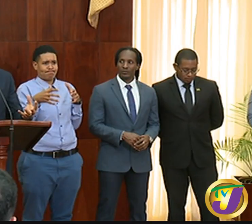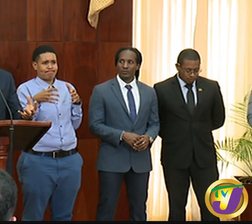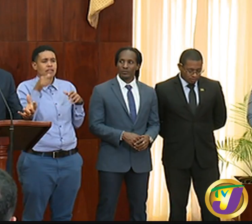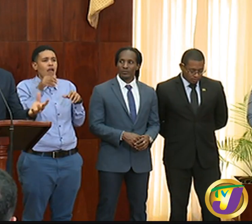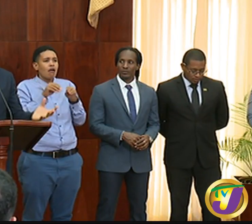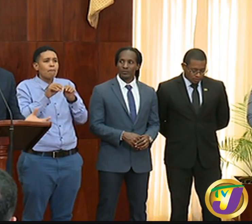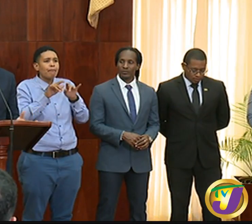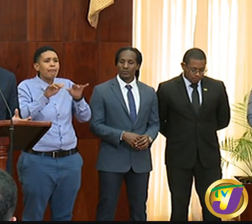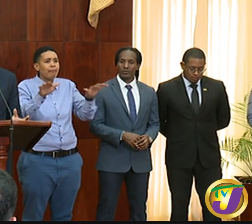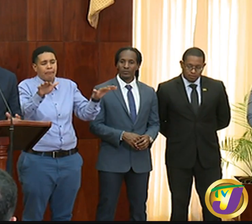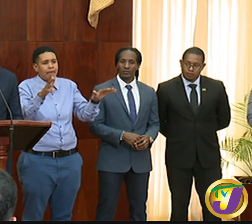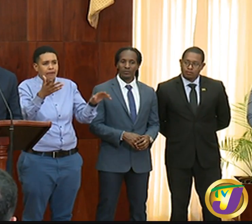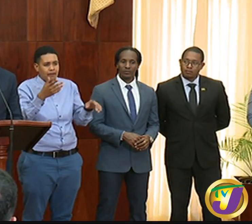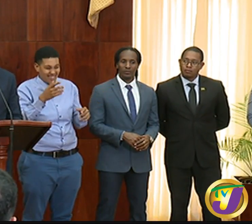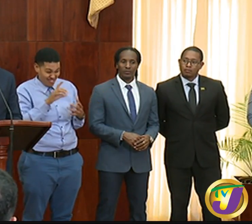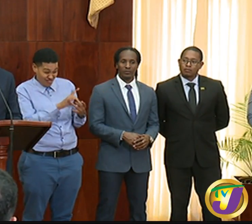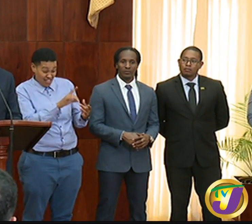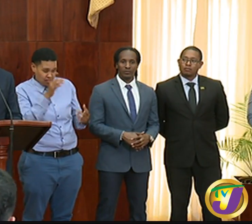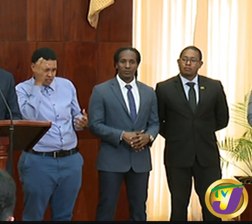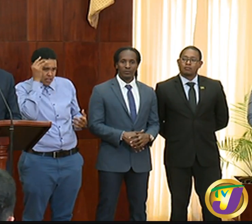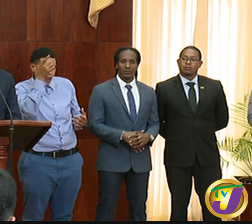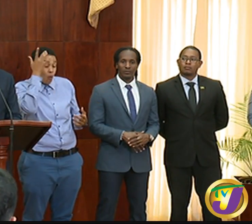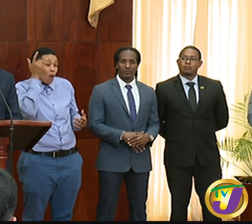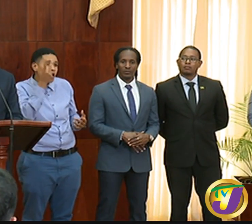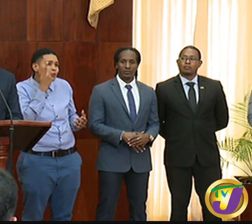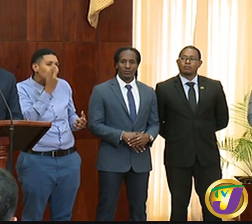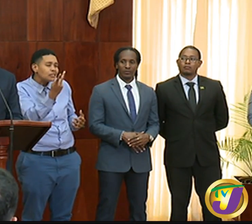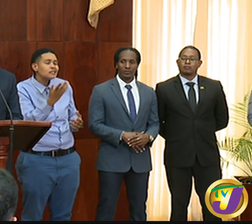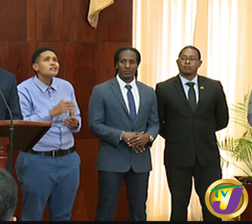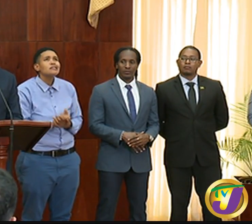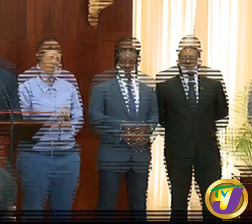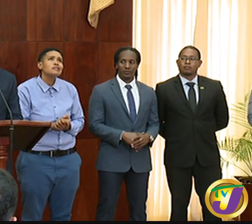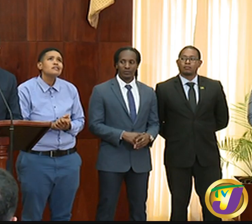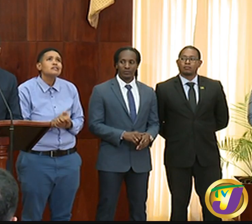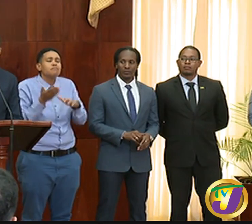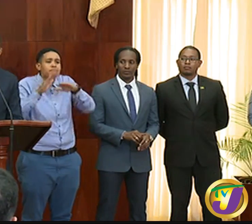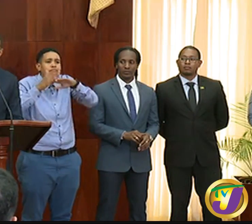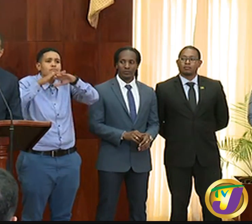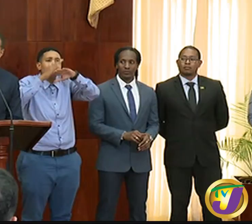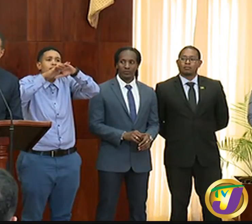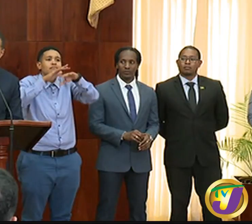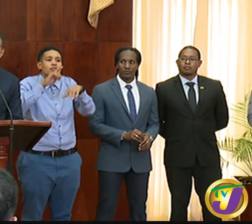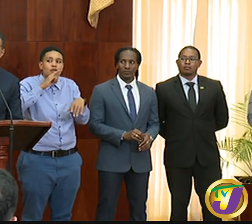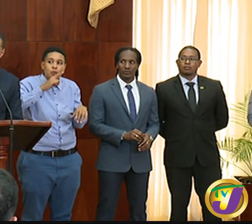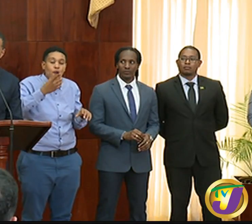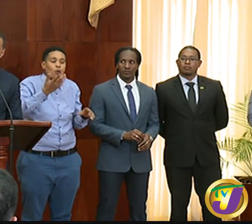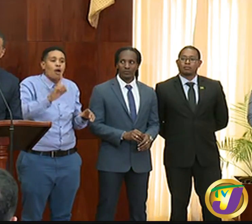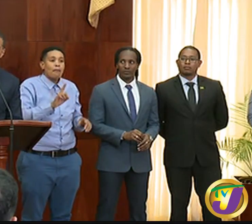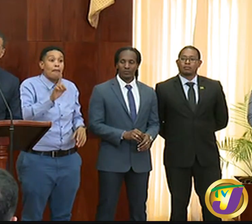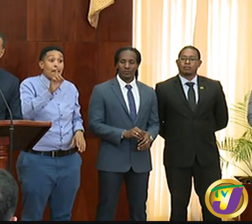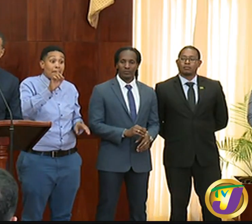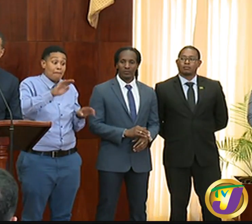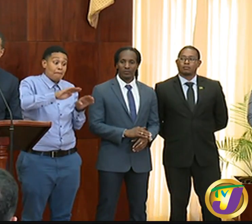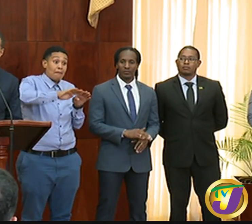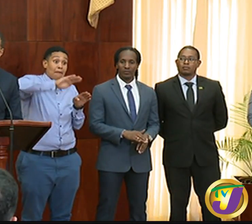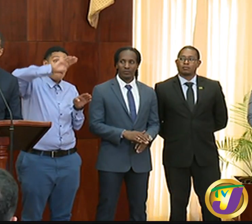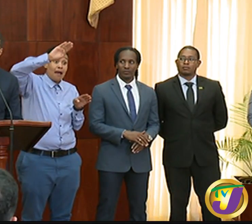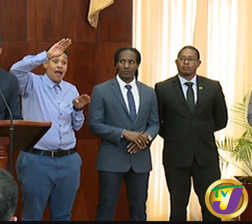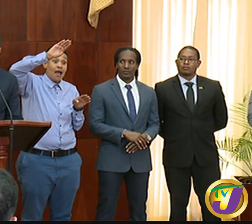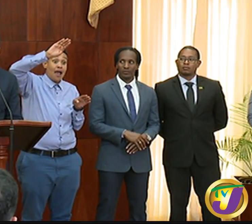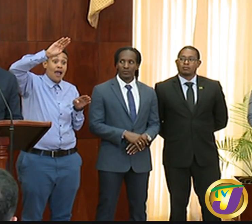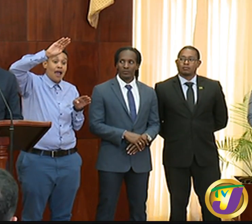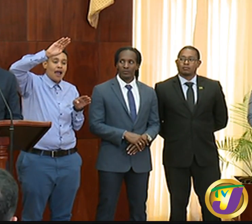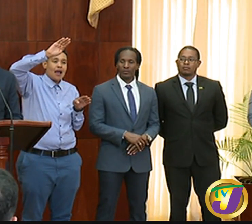the thinking around it, because you're going to see an increase that will go like this, and then it will